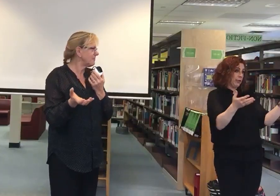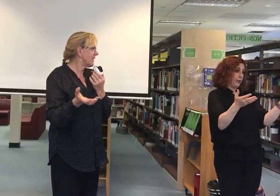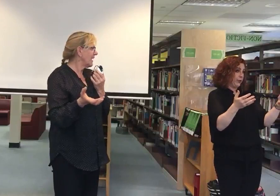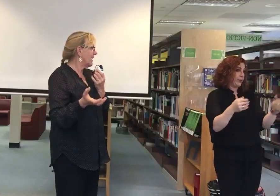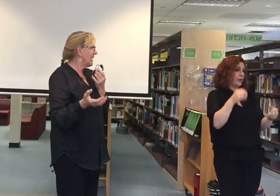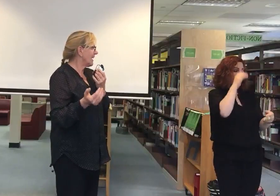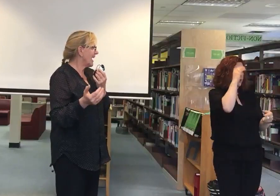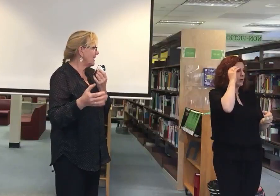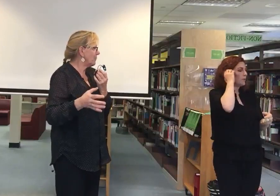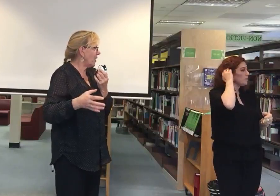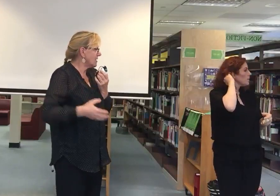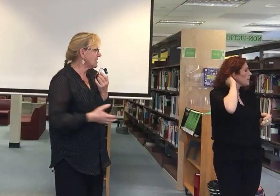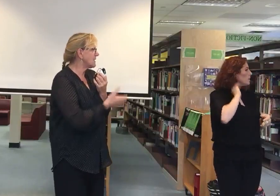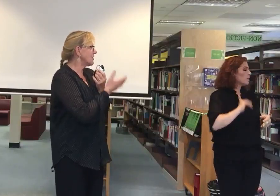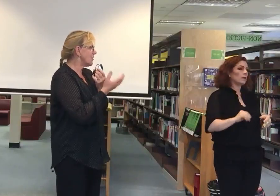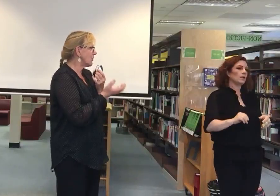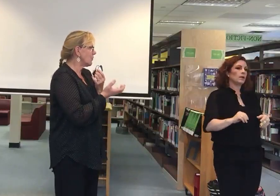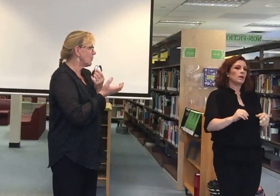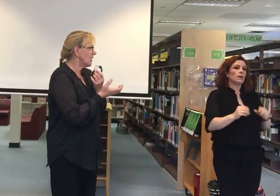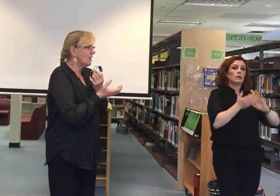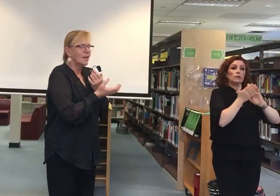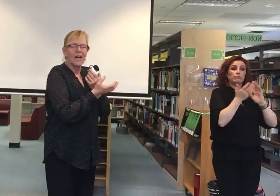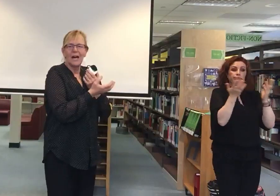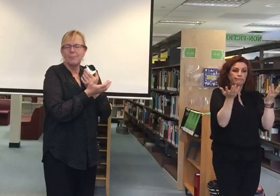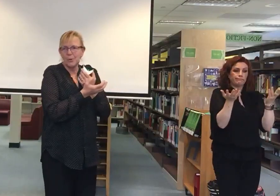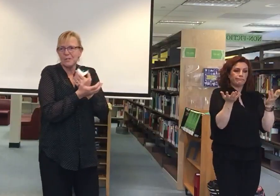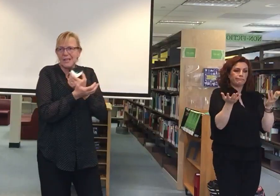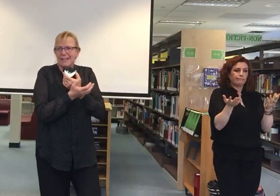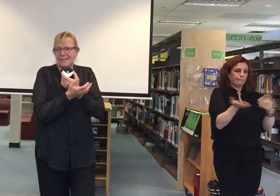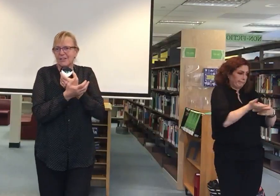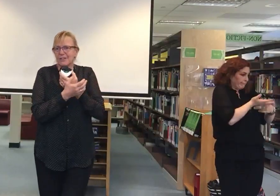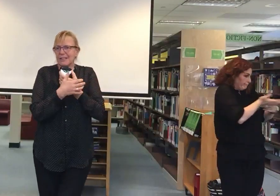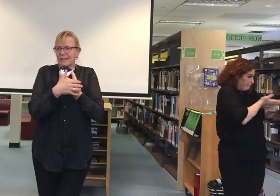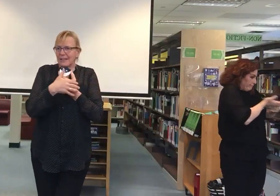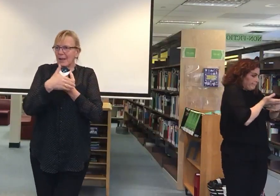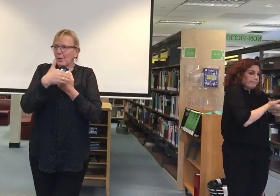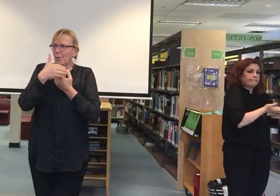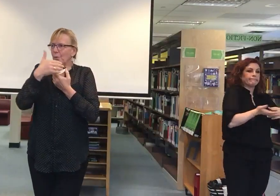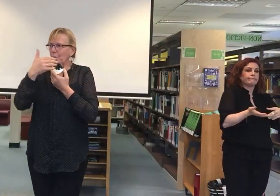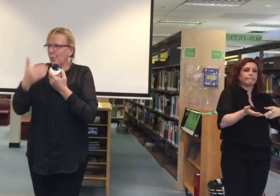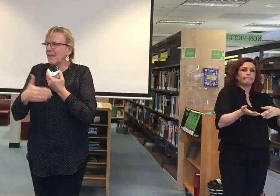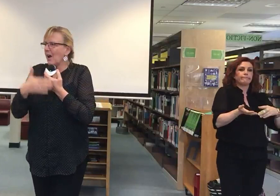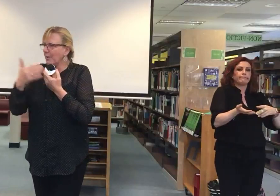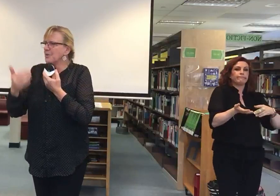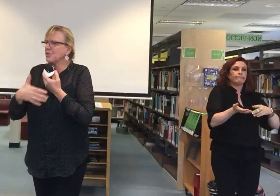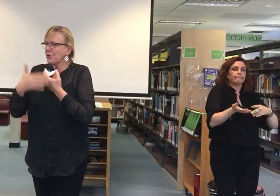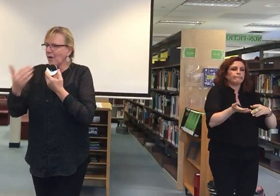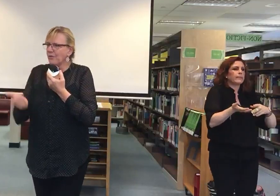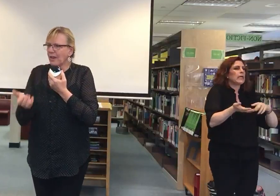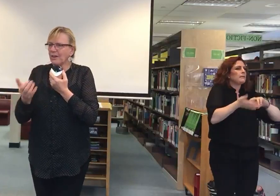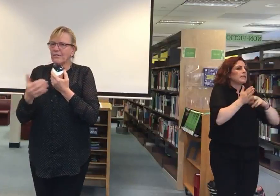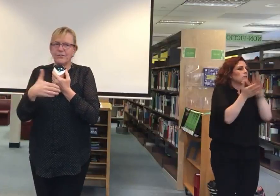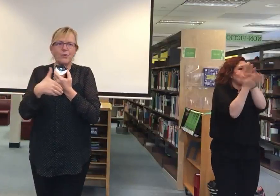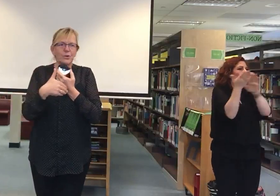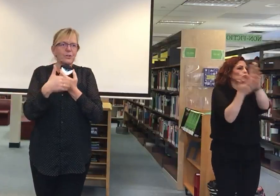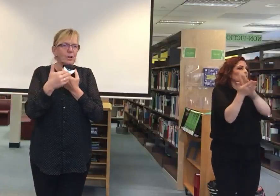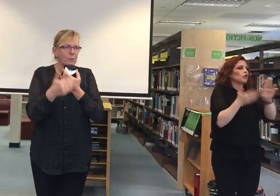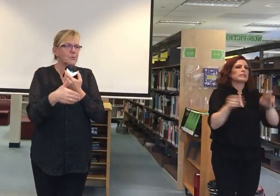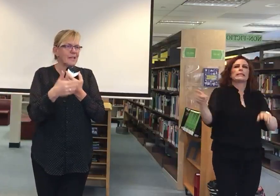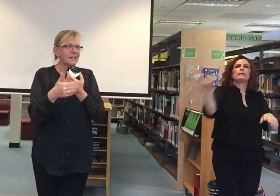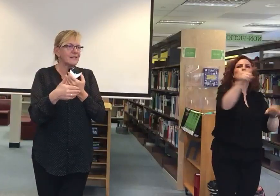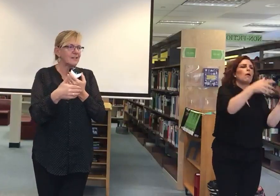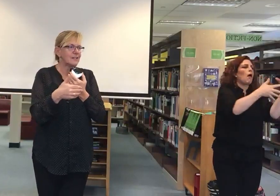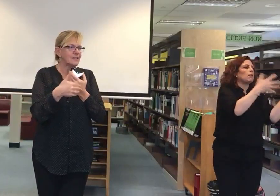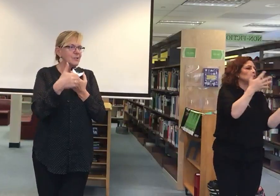it kind of blossomed into post-secondary, what options are out there for